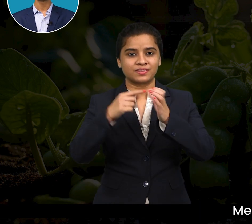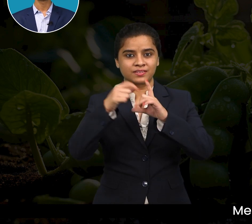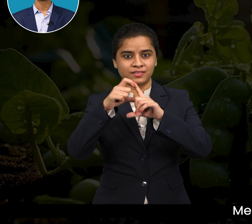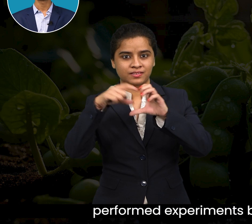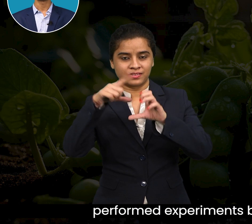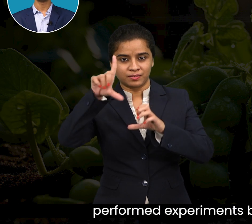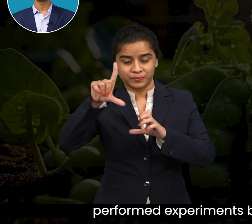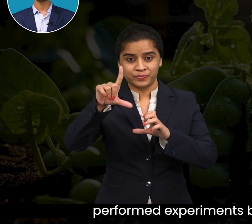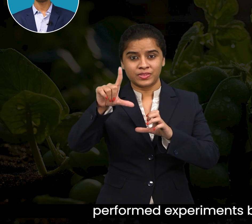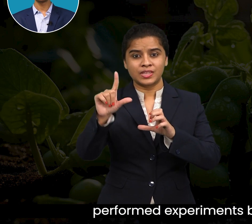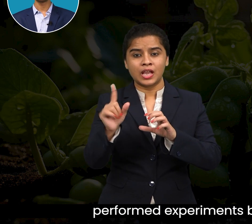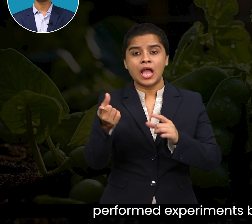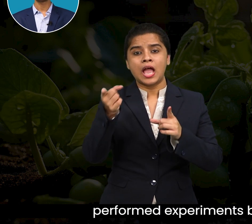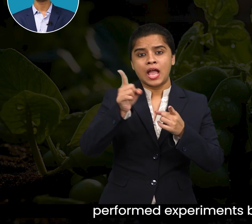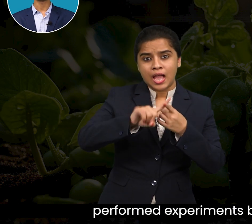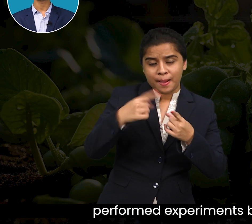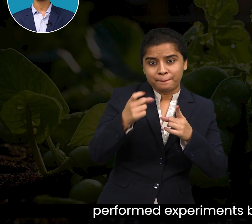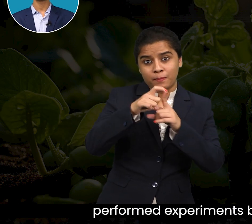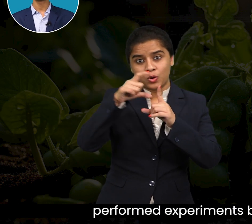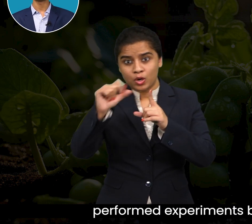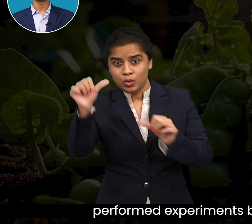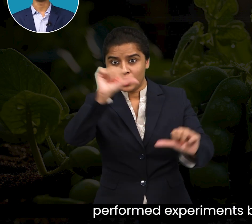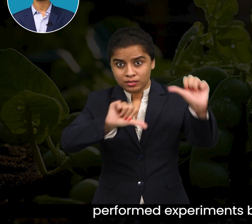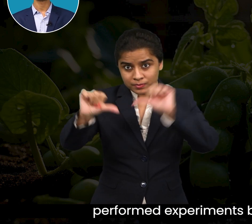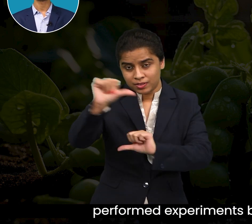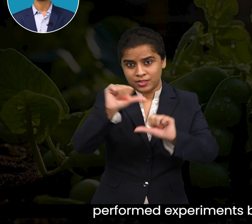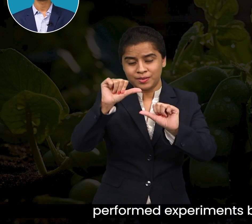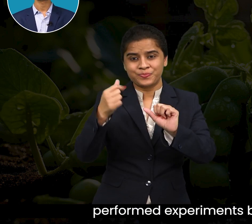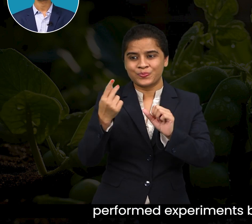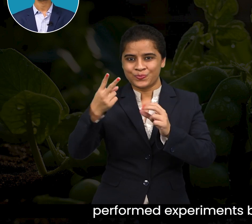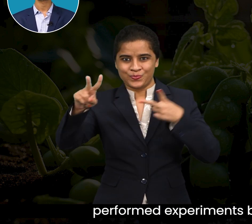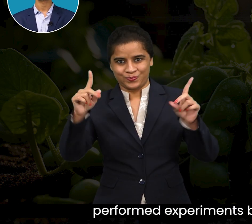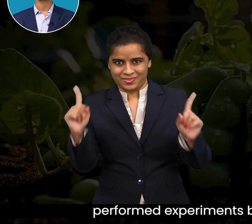Mendel performed experiments by crossing the pea plants.